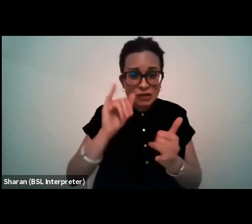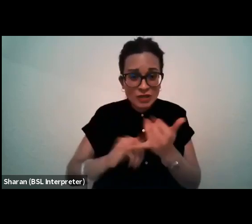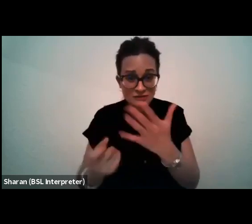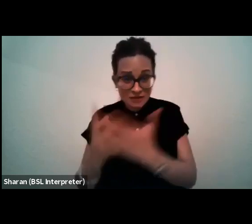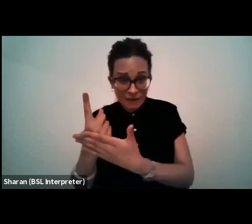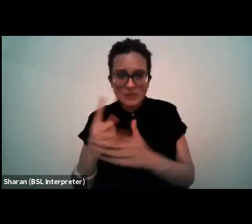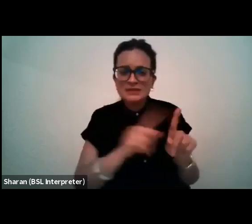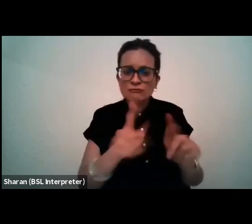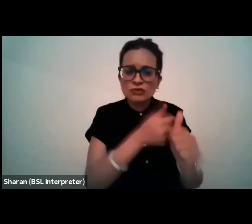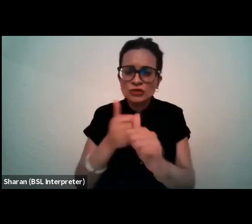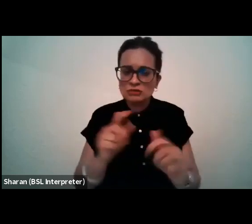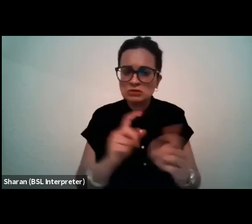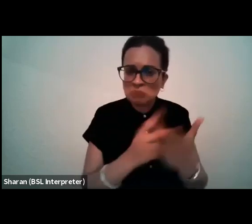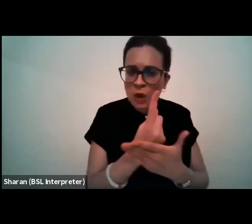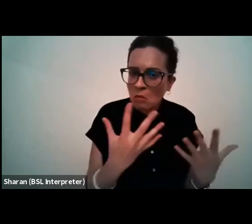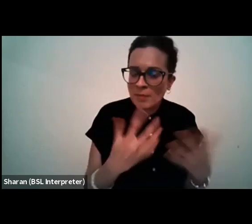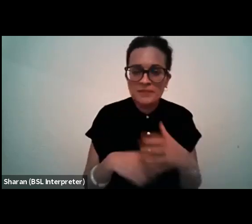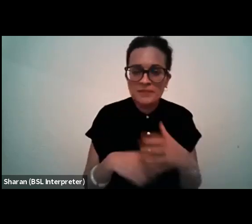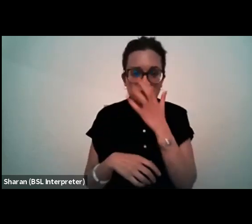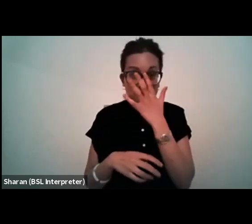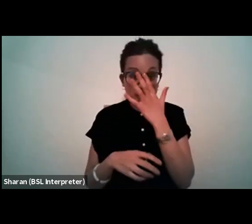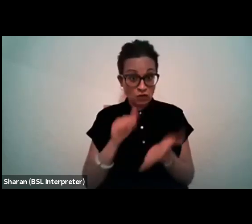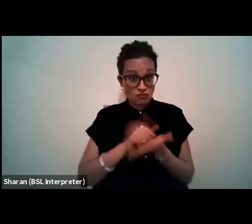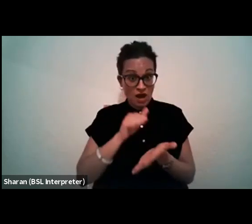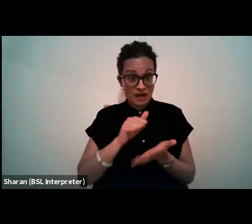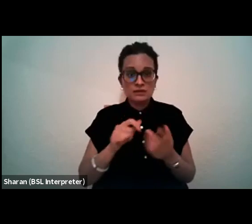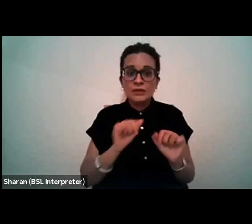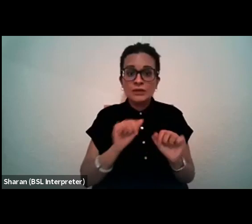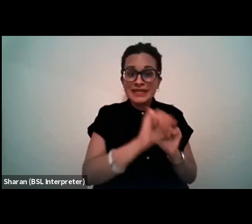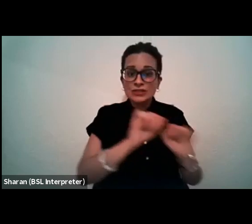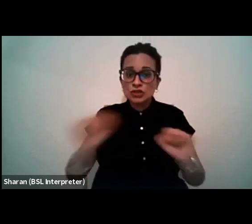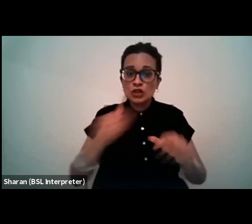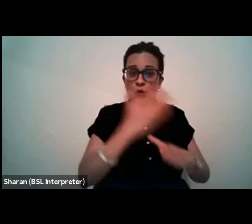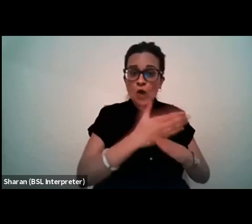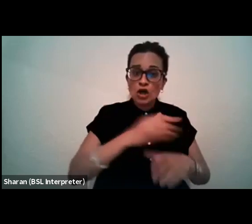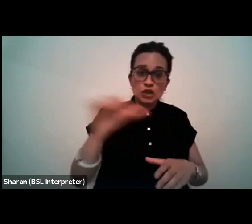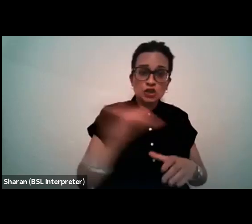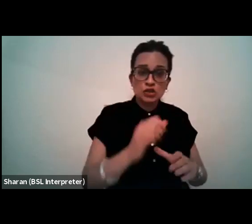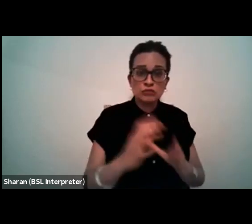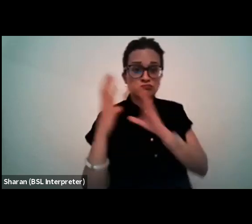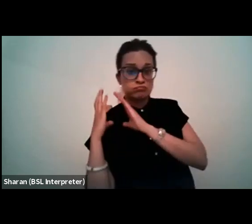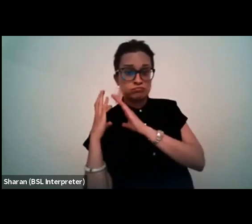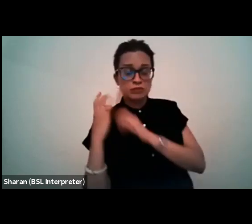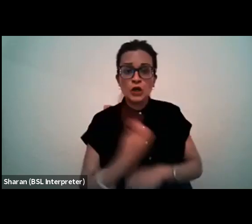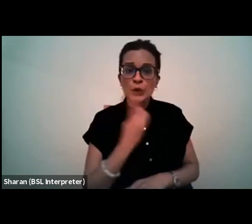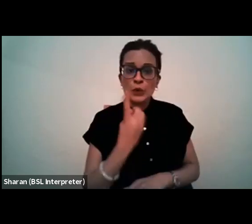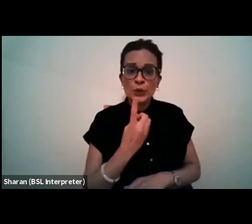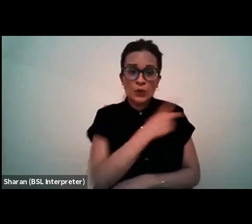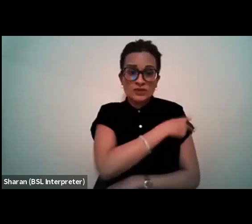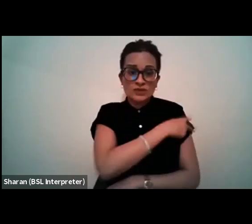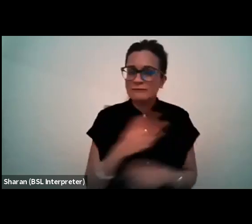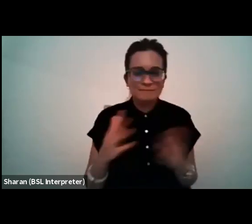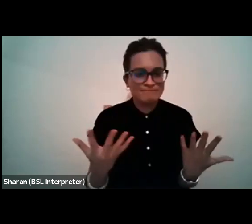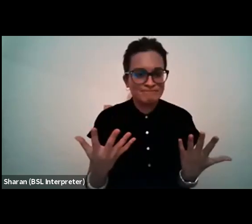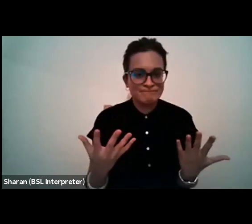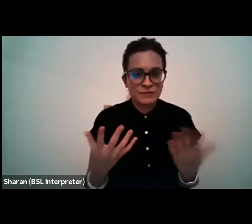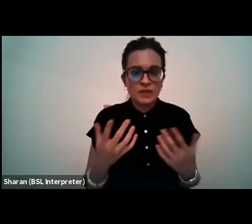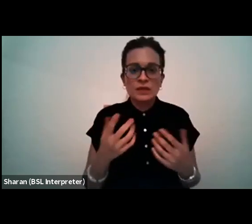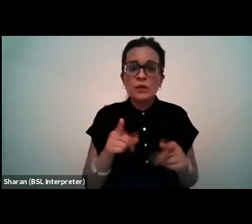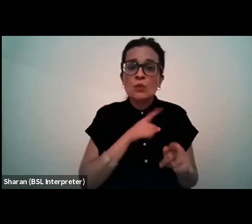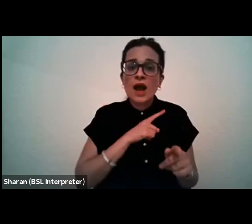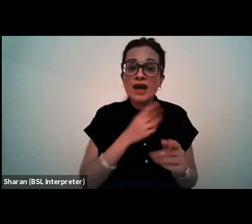And it's not right that any workplace should have that burden put on them solely, because we know at the end of the day, some